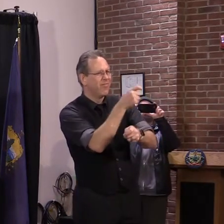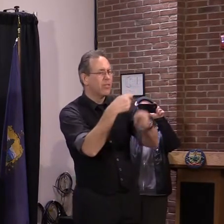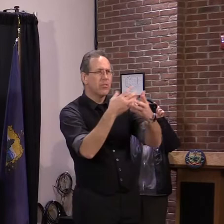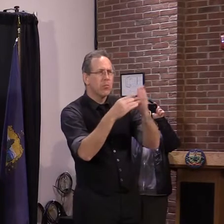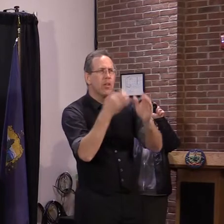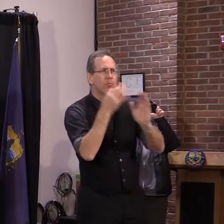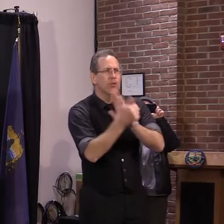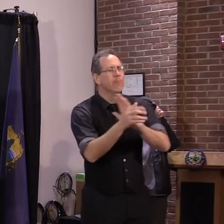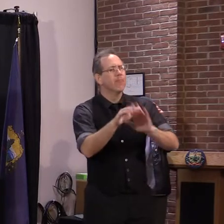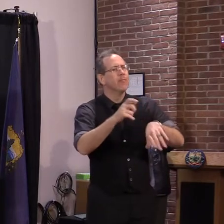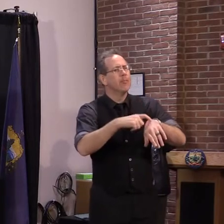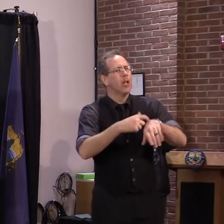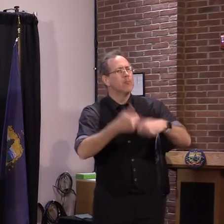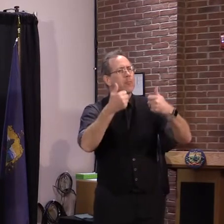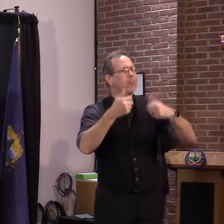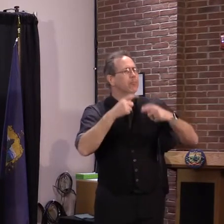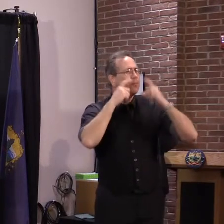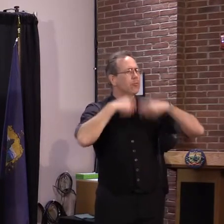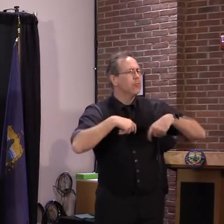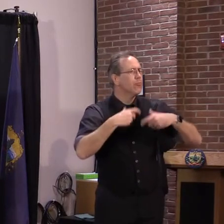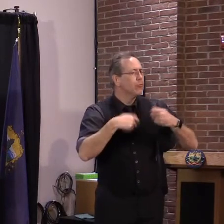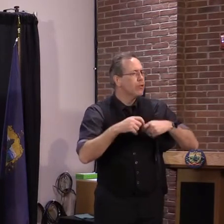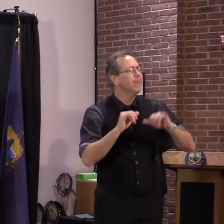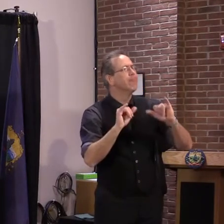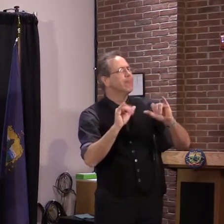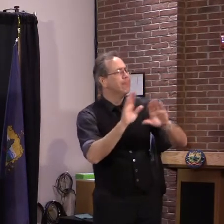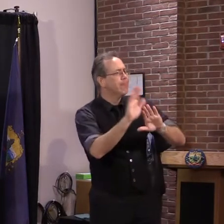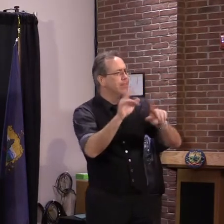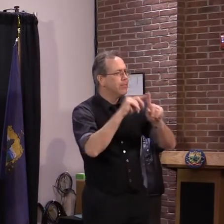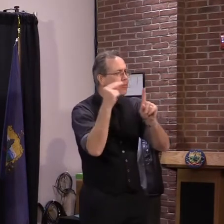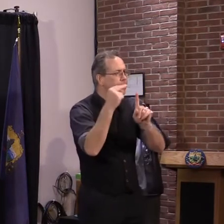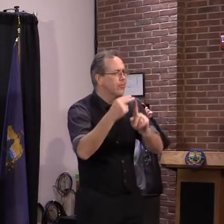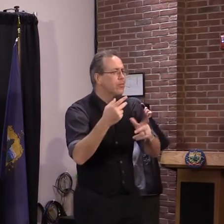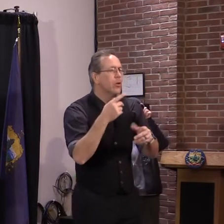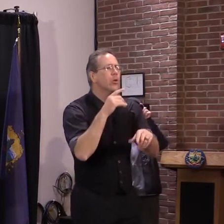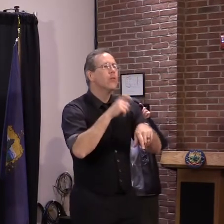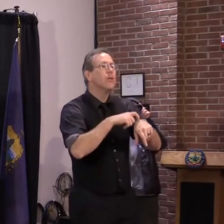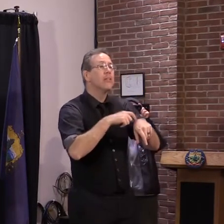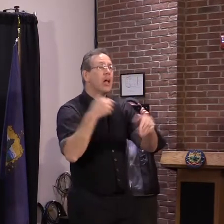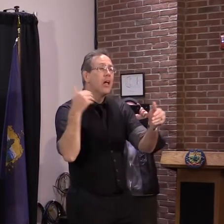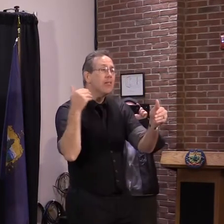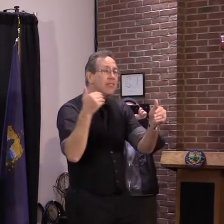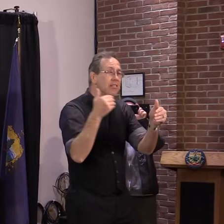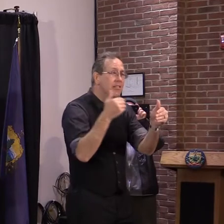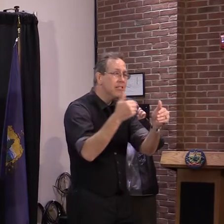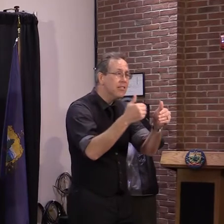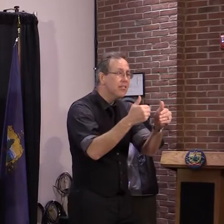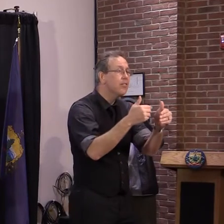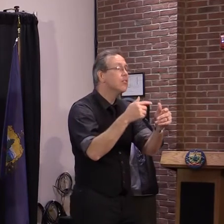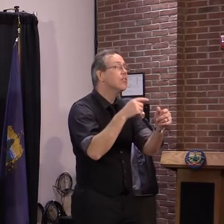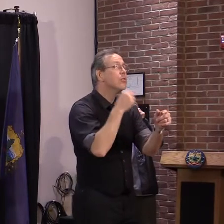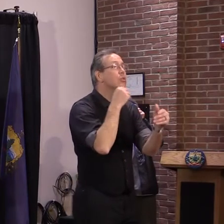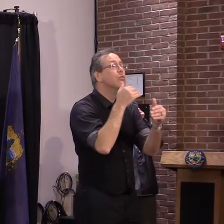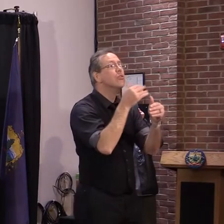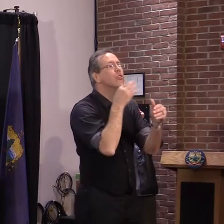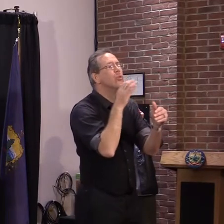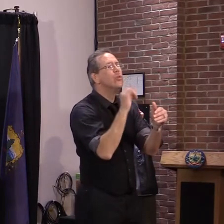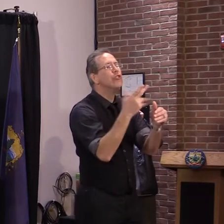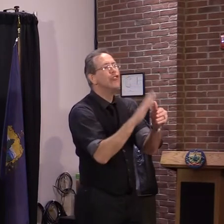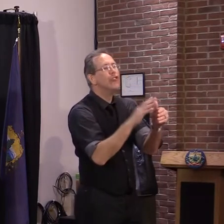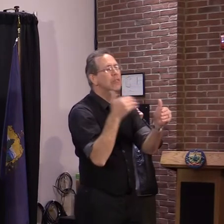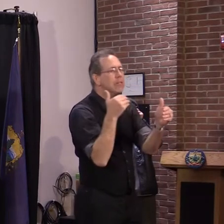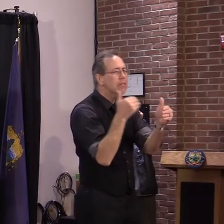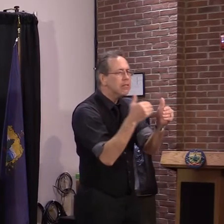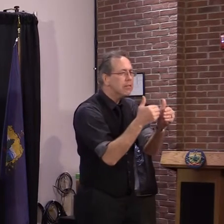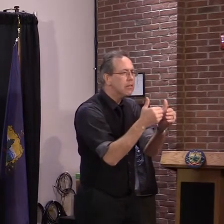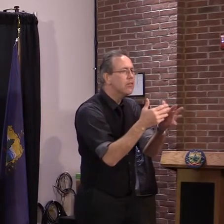I think we'll find in the very near future there'll be a number of studies that will be coming out advocating